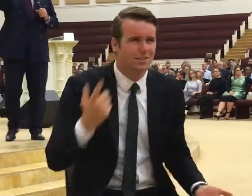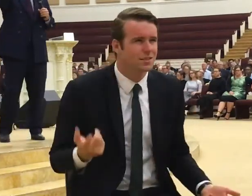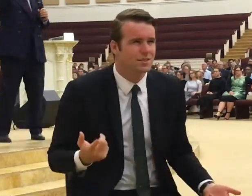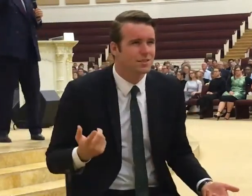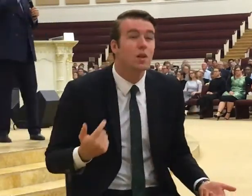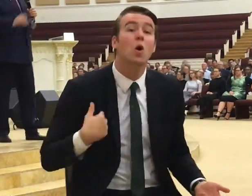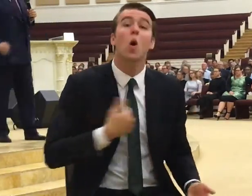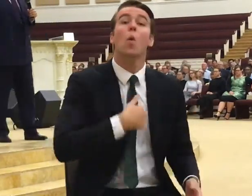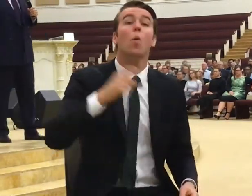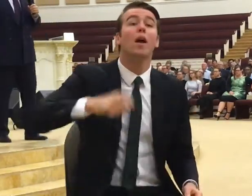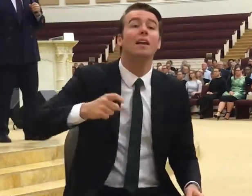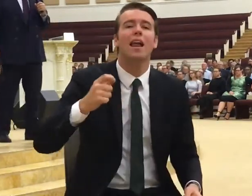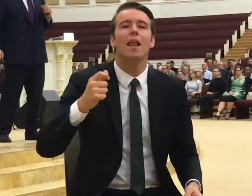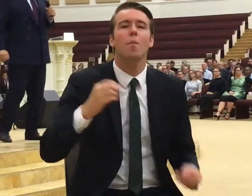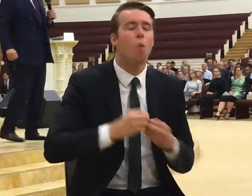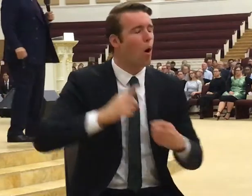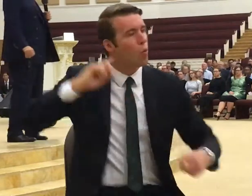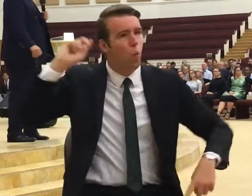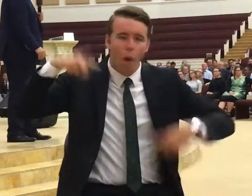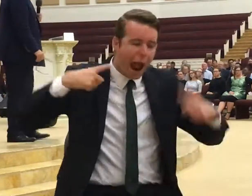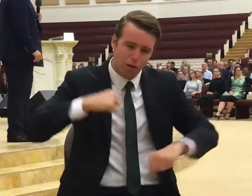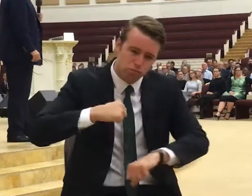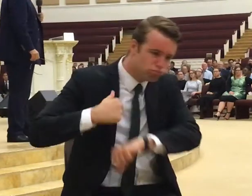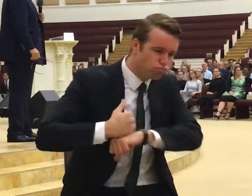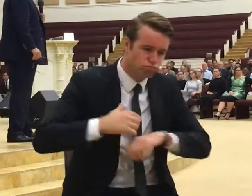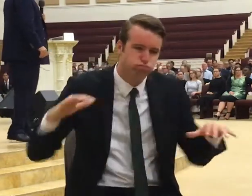You know what we need? We need a little radicalism.